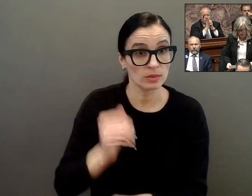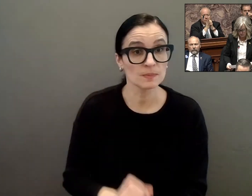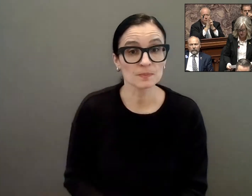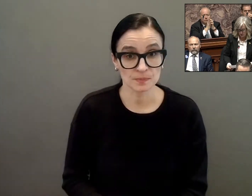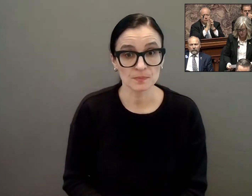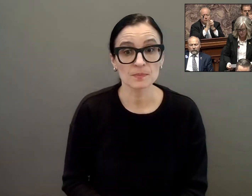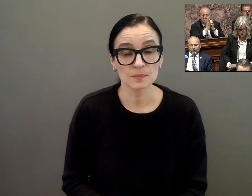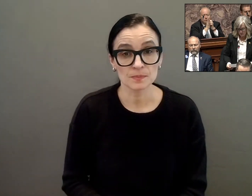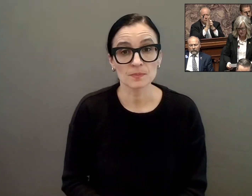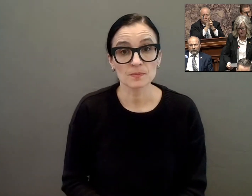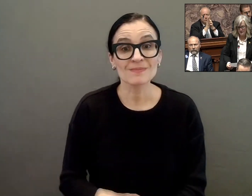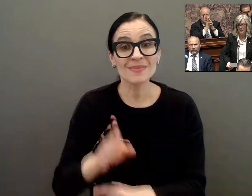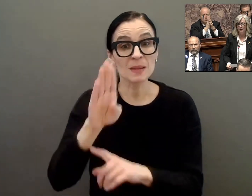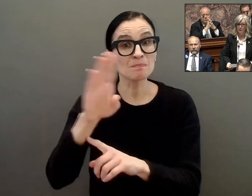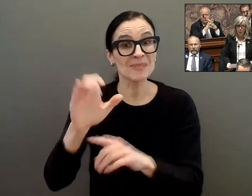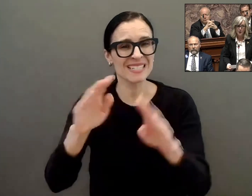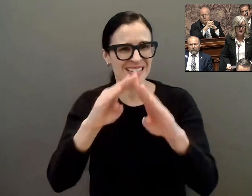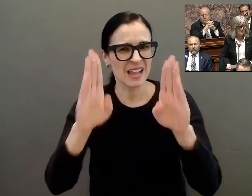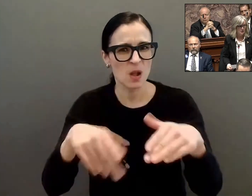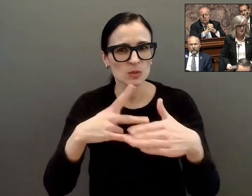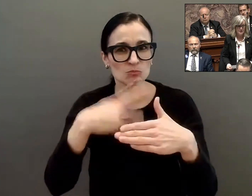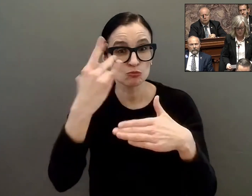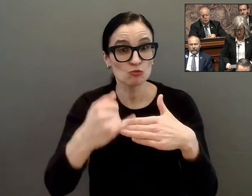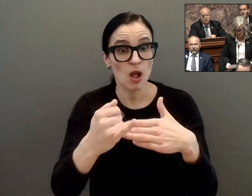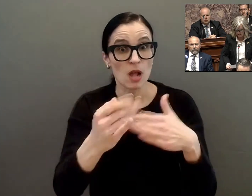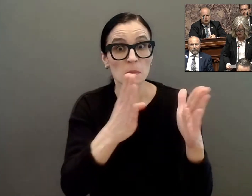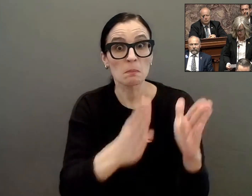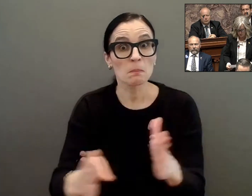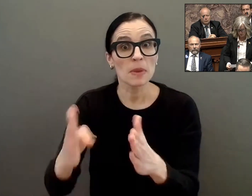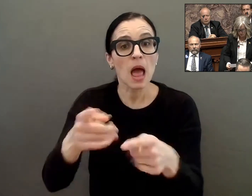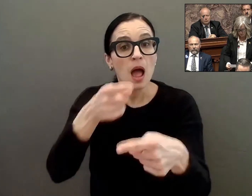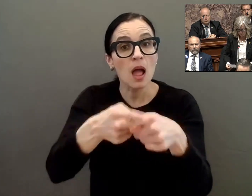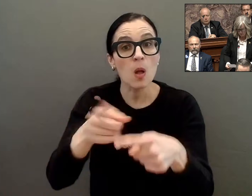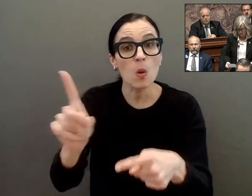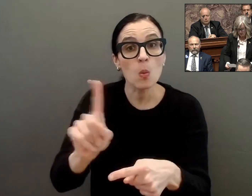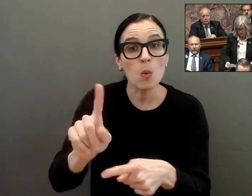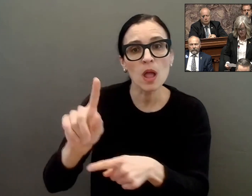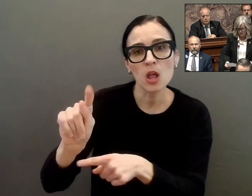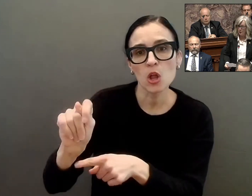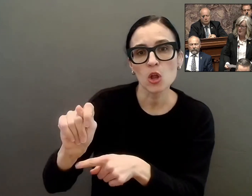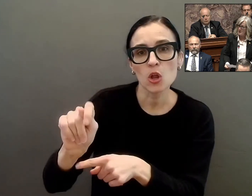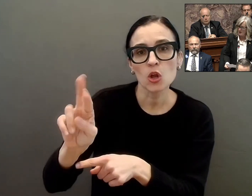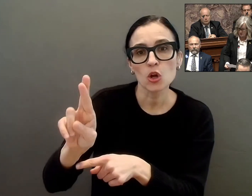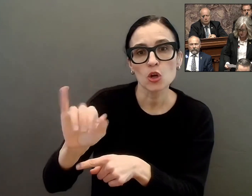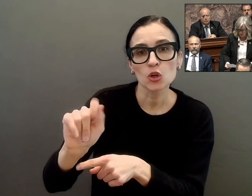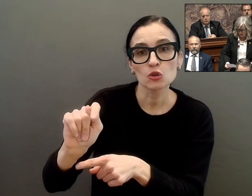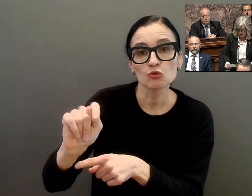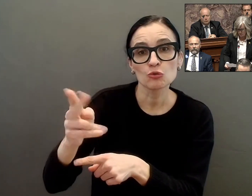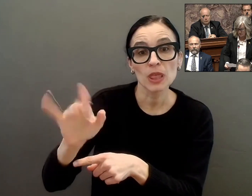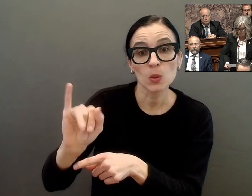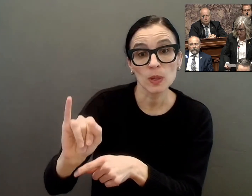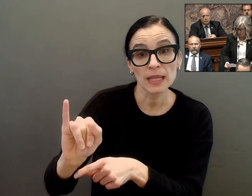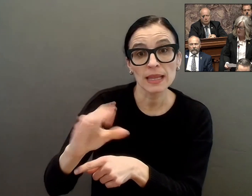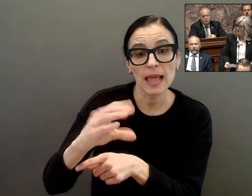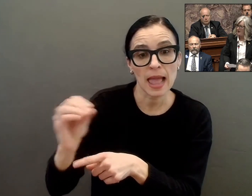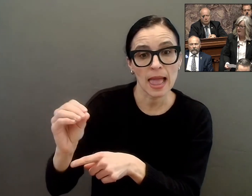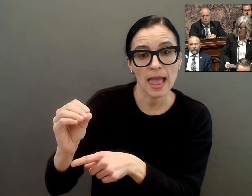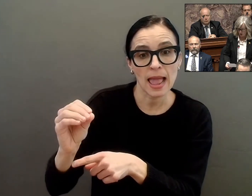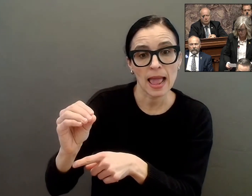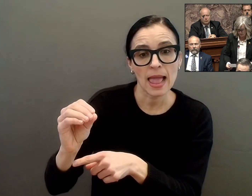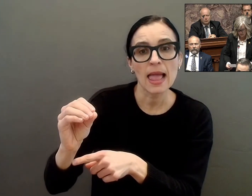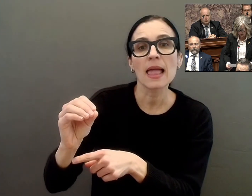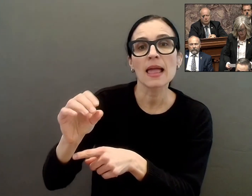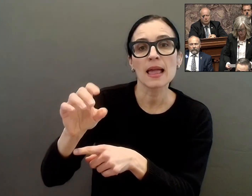Rowett Avenue is 4 years behind schedule. These 49 units for supportive